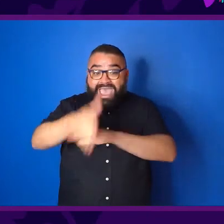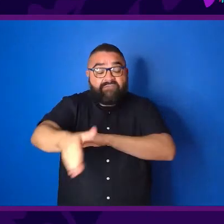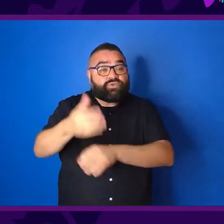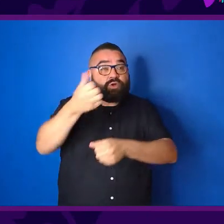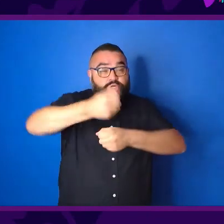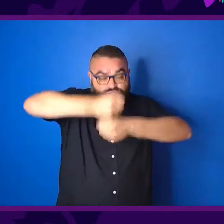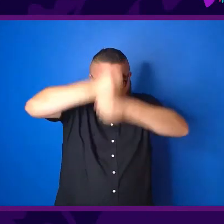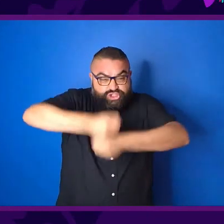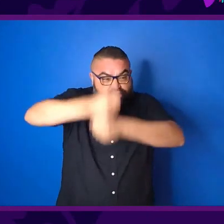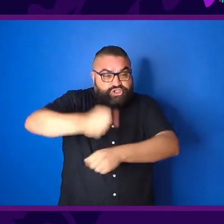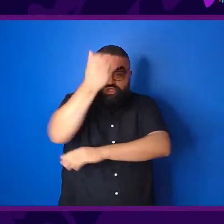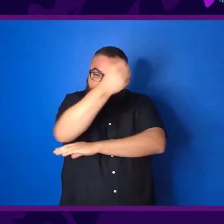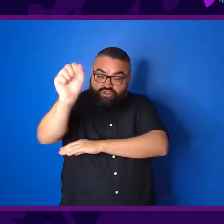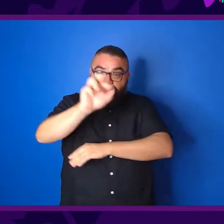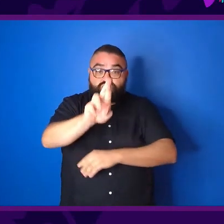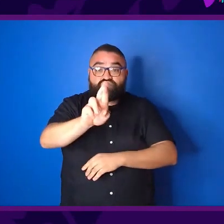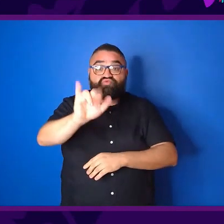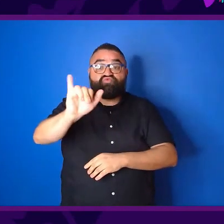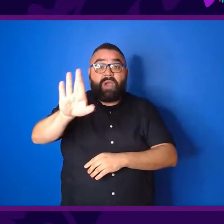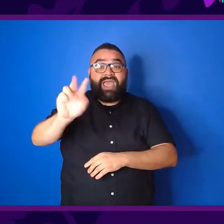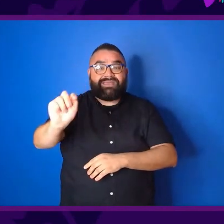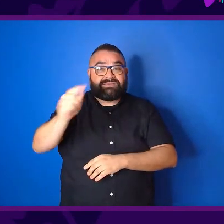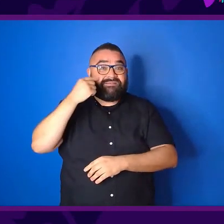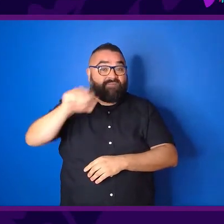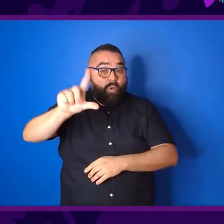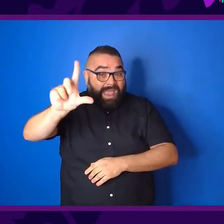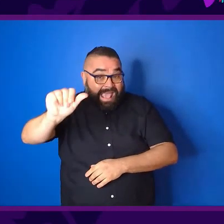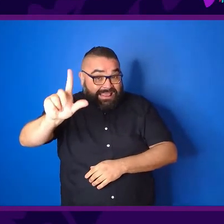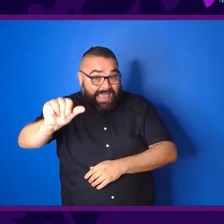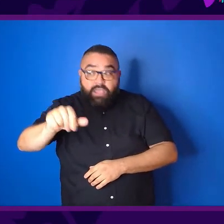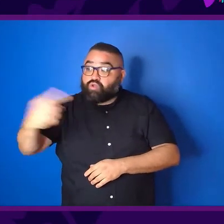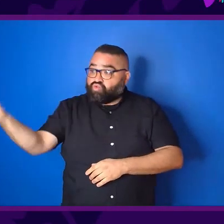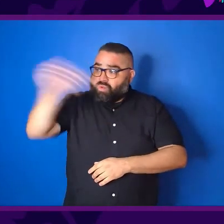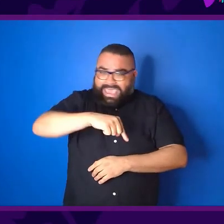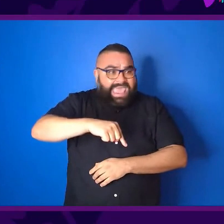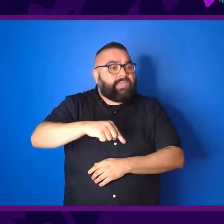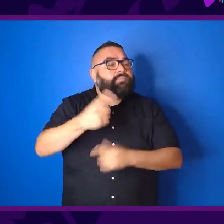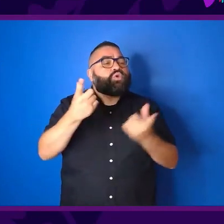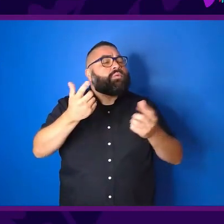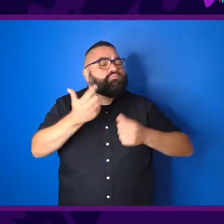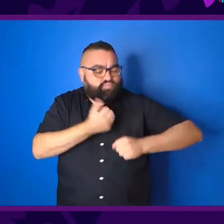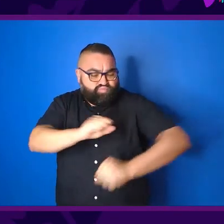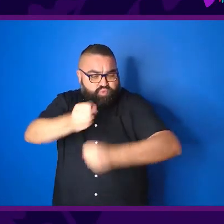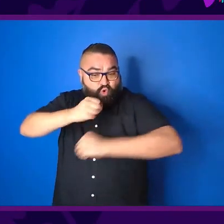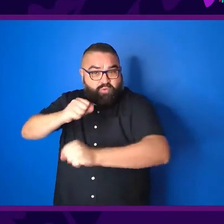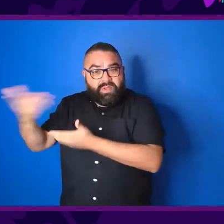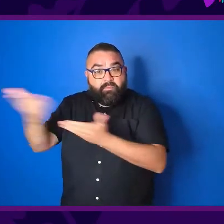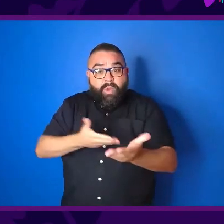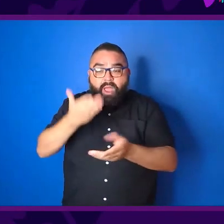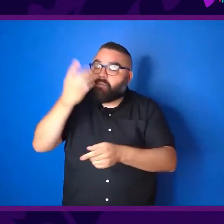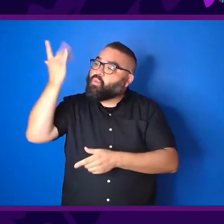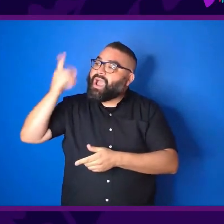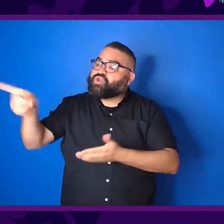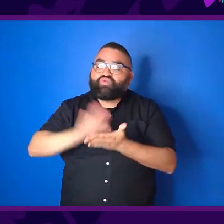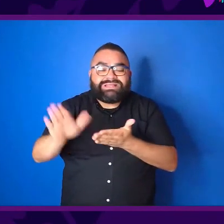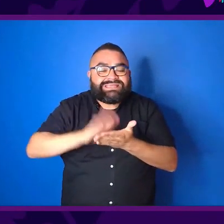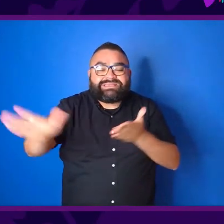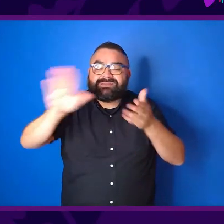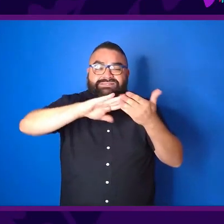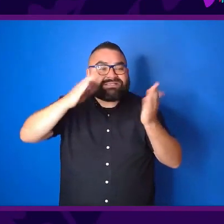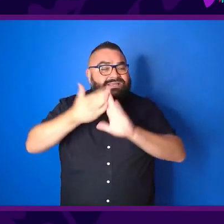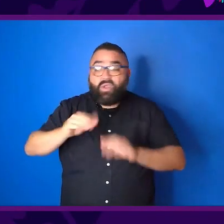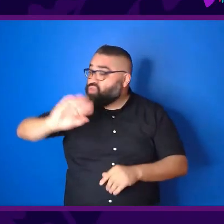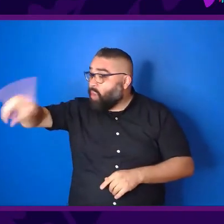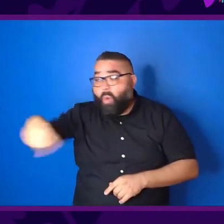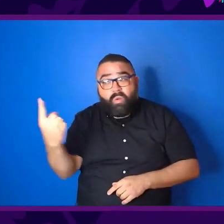out there with a broom and you said to everybody, we've got to clean up the city. And you were the only actor that I remember that came out there right